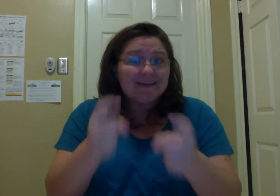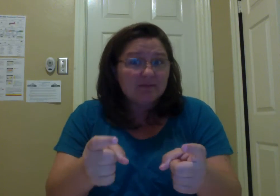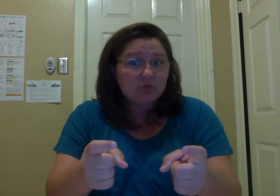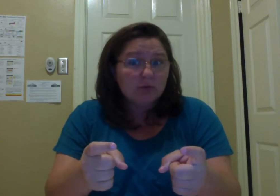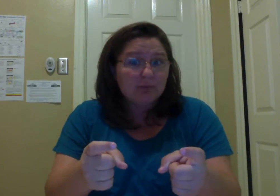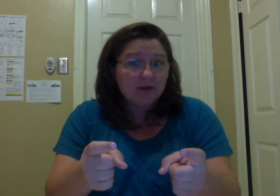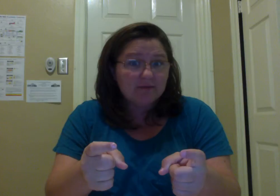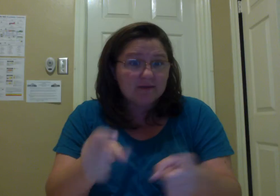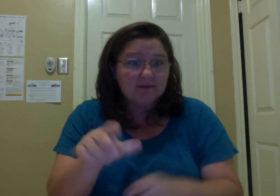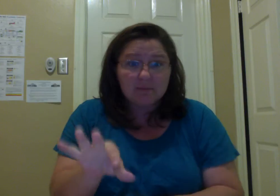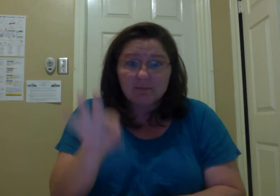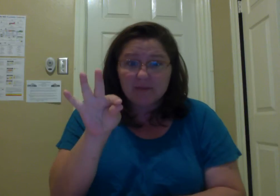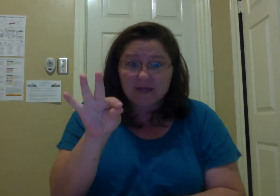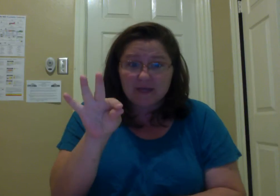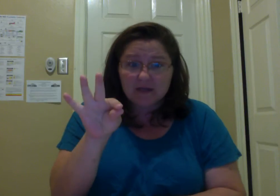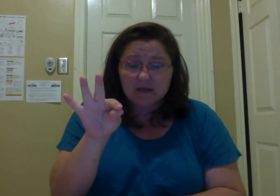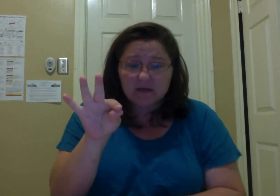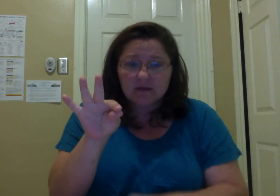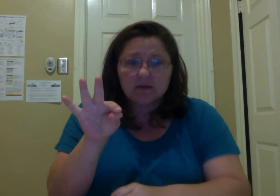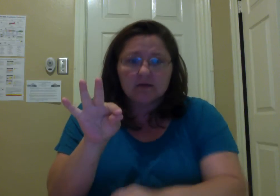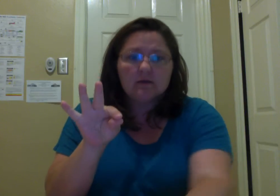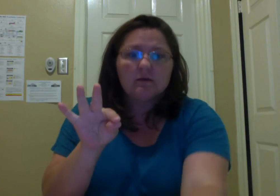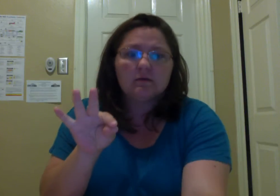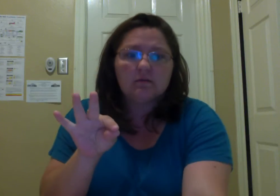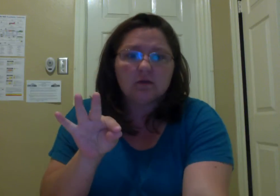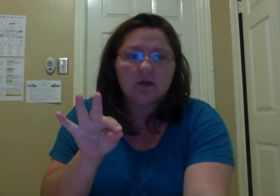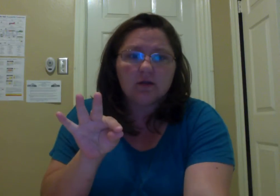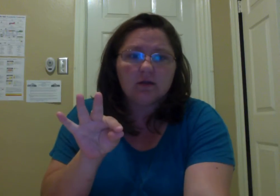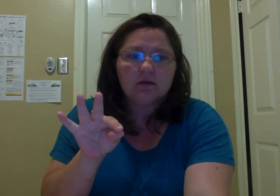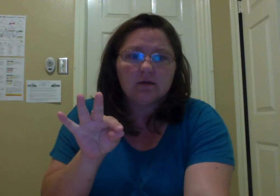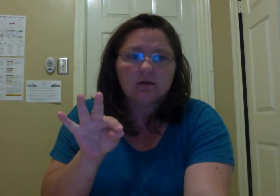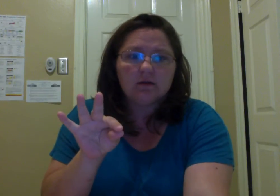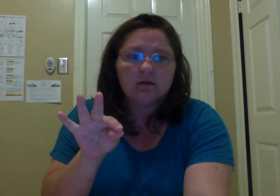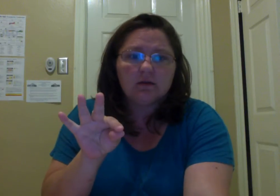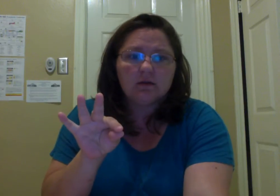gift or present, pick. Sorry, I need to.